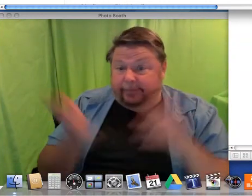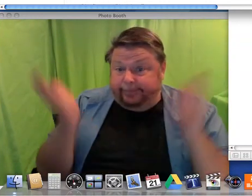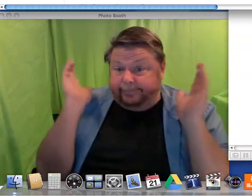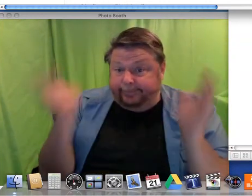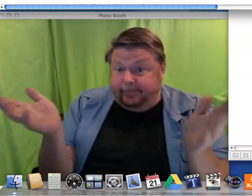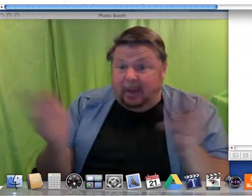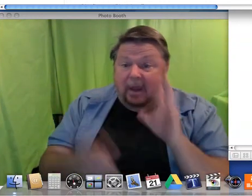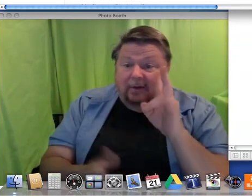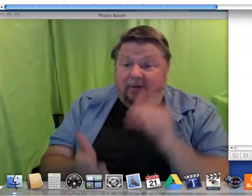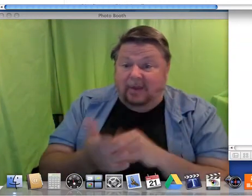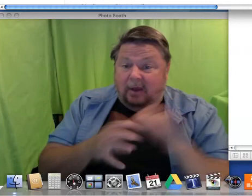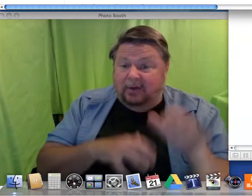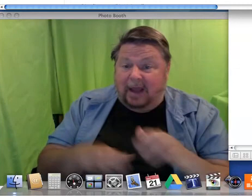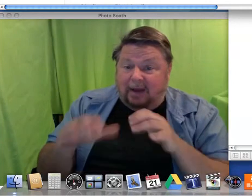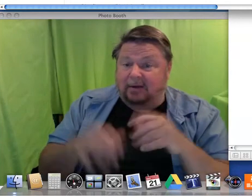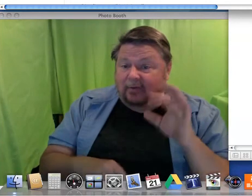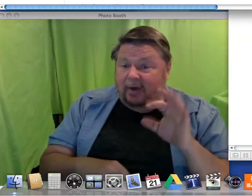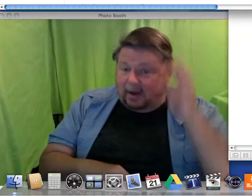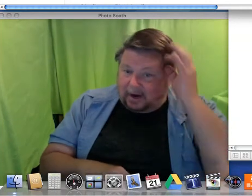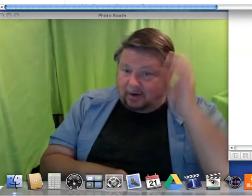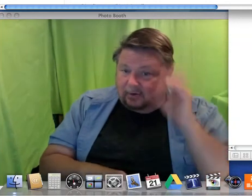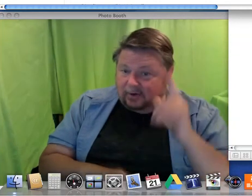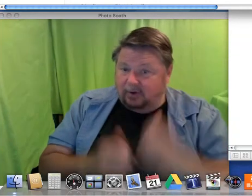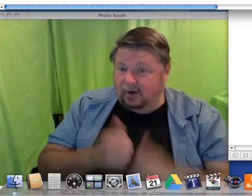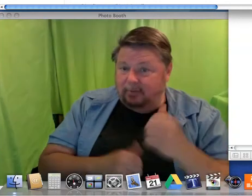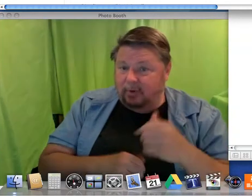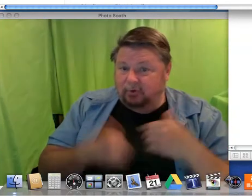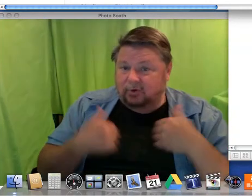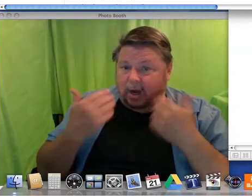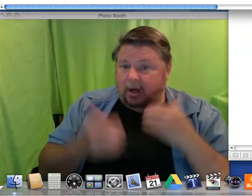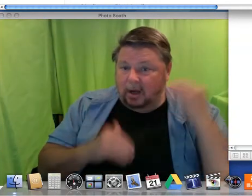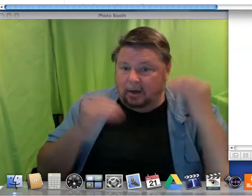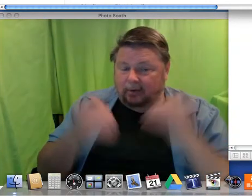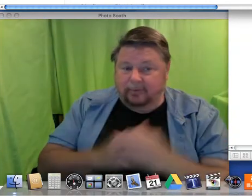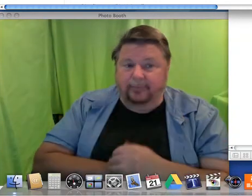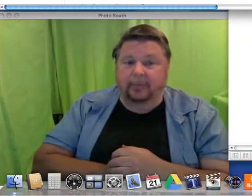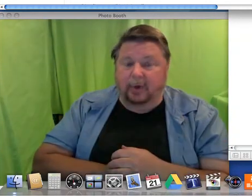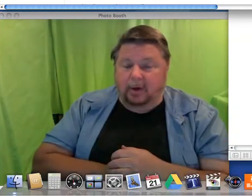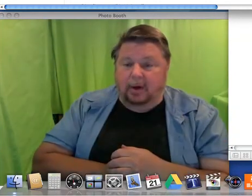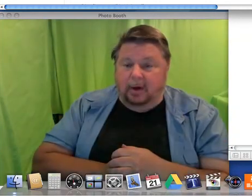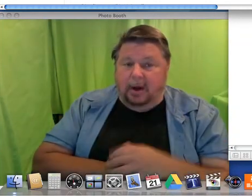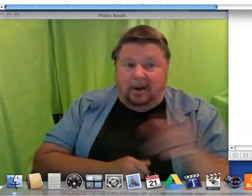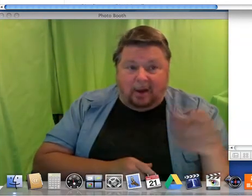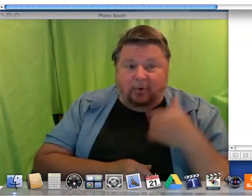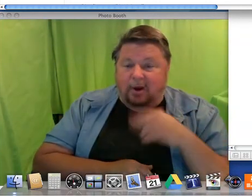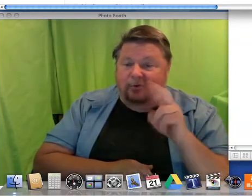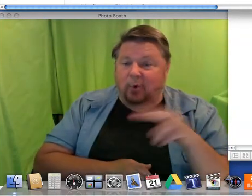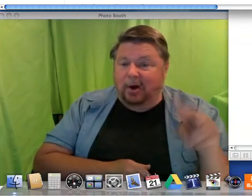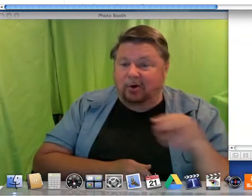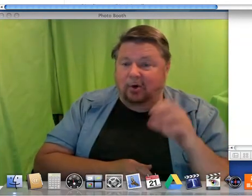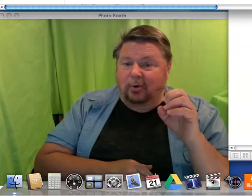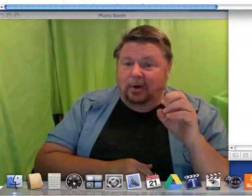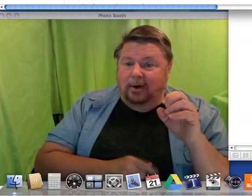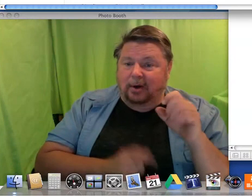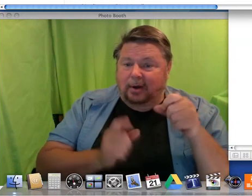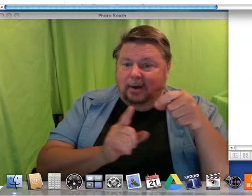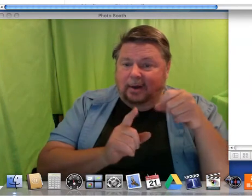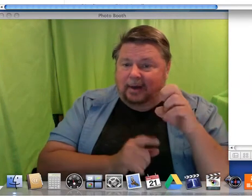7,000. 7,000 active hair cells in most young adults. And now we're going to have 22